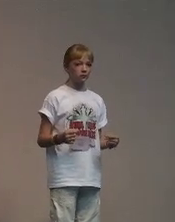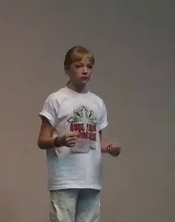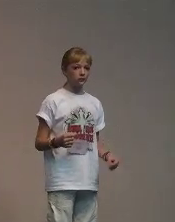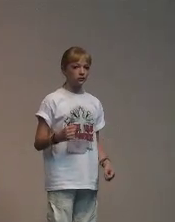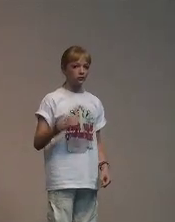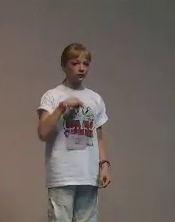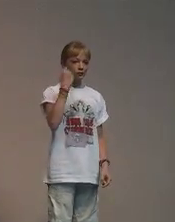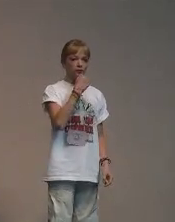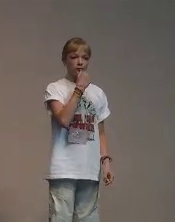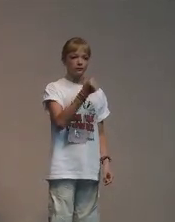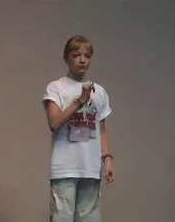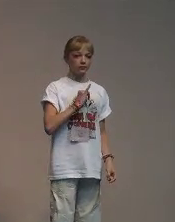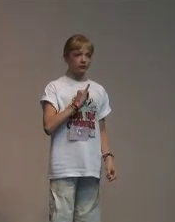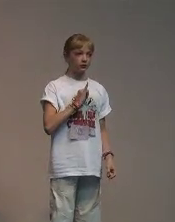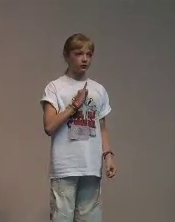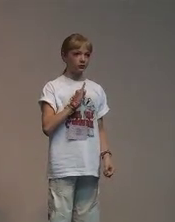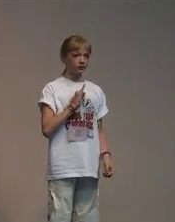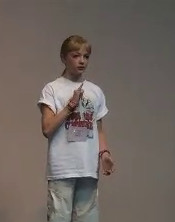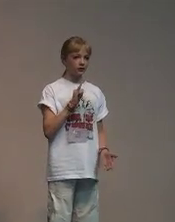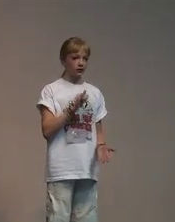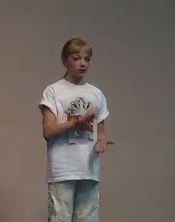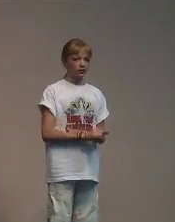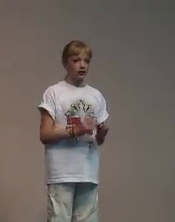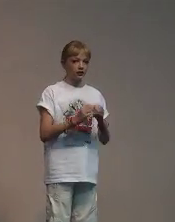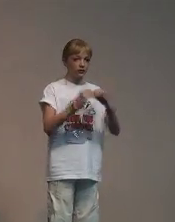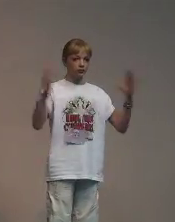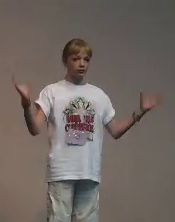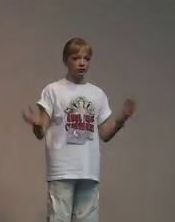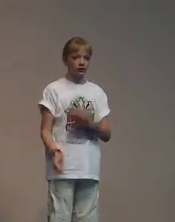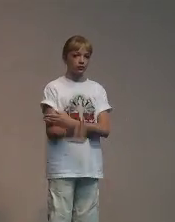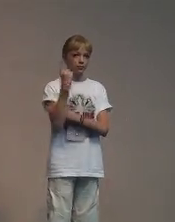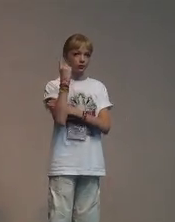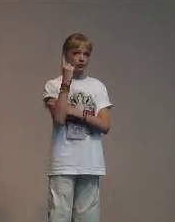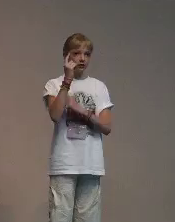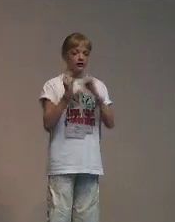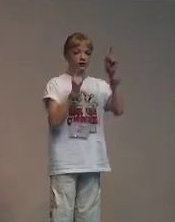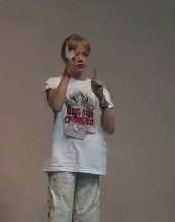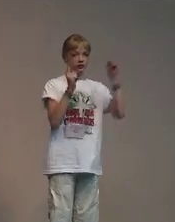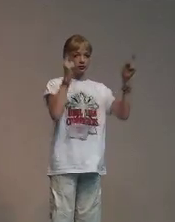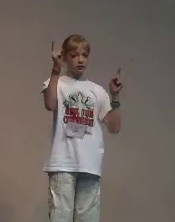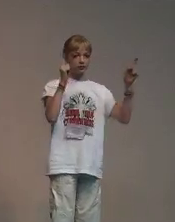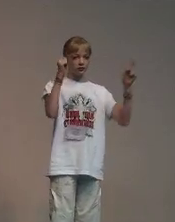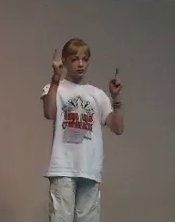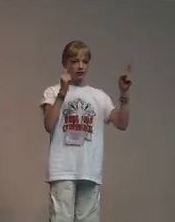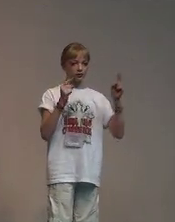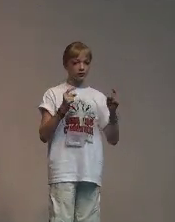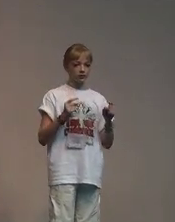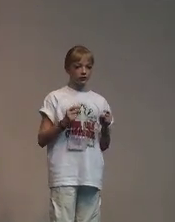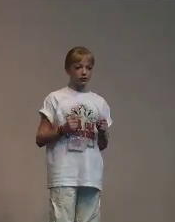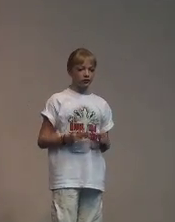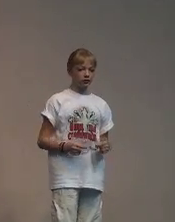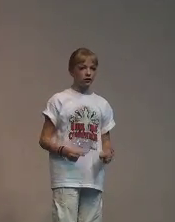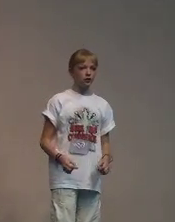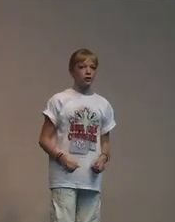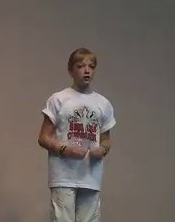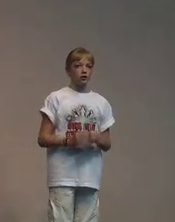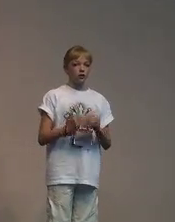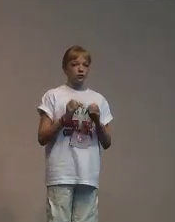Oh God, let the bright blue one star Choose to